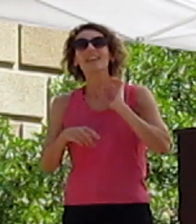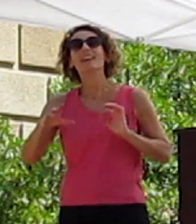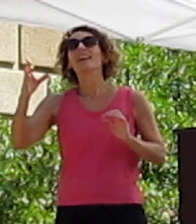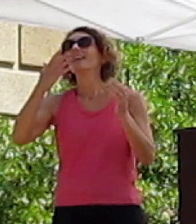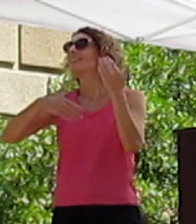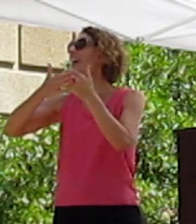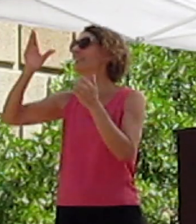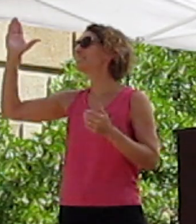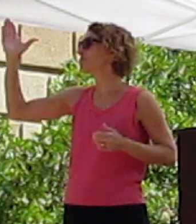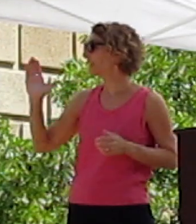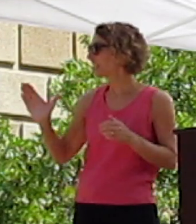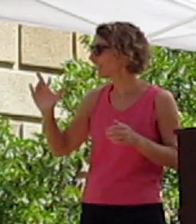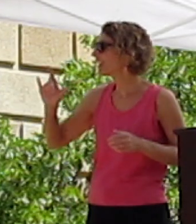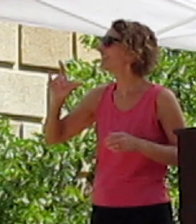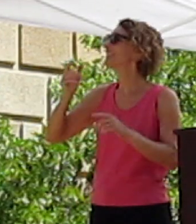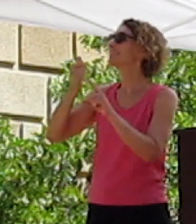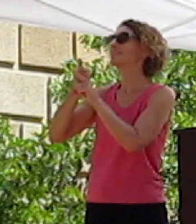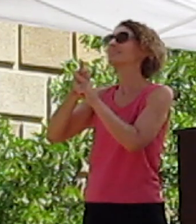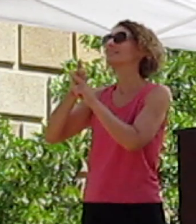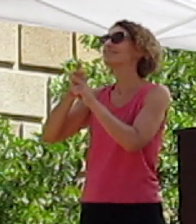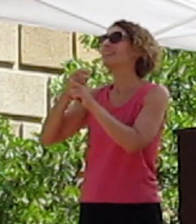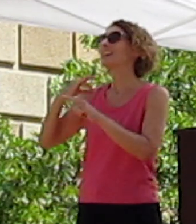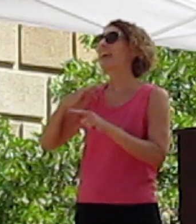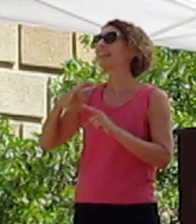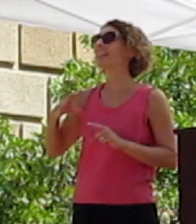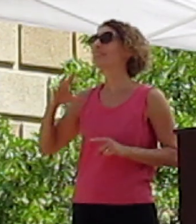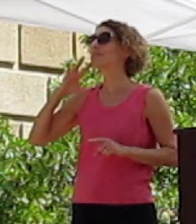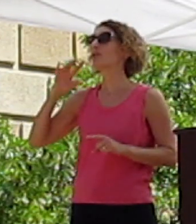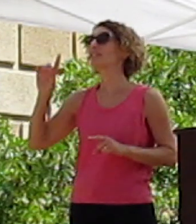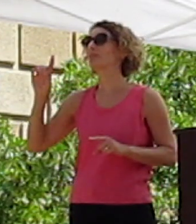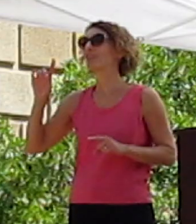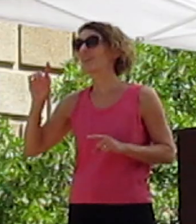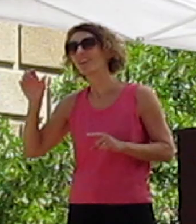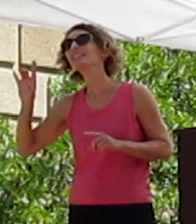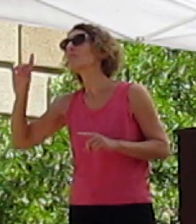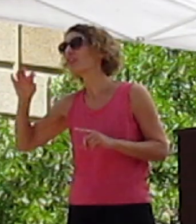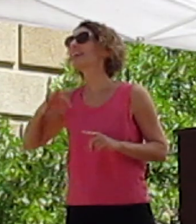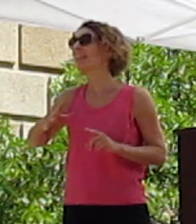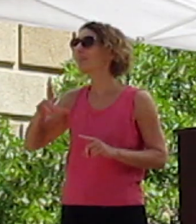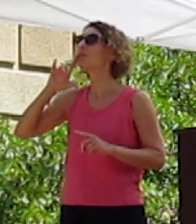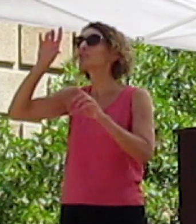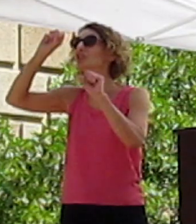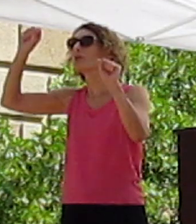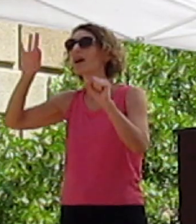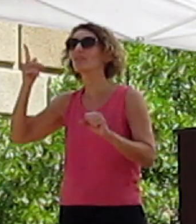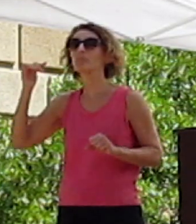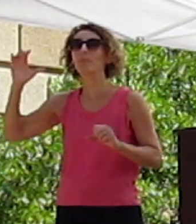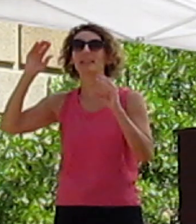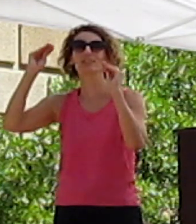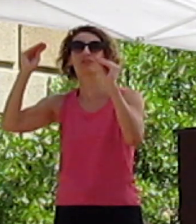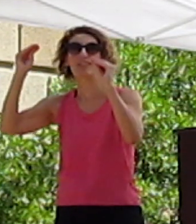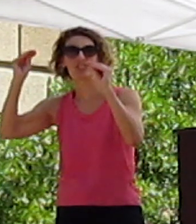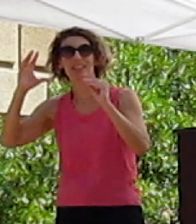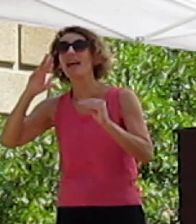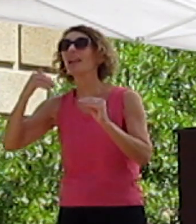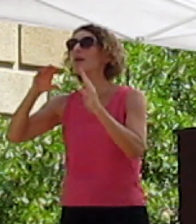Our next speaker is a Democratic candidate for Superintendent of Public Instruction and has a